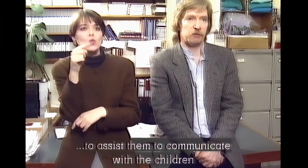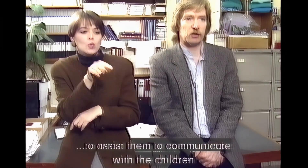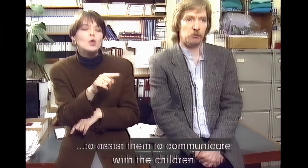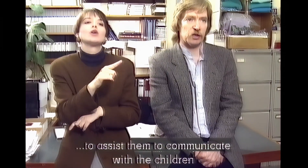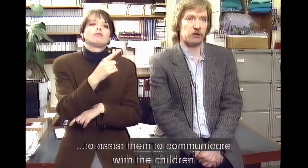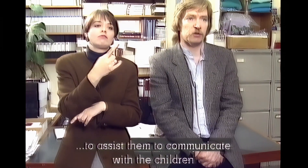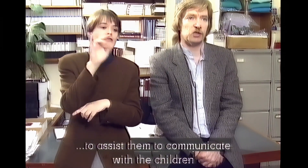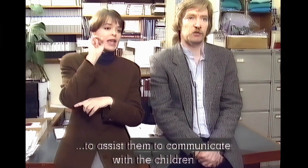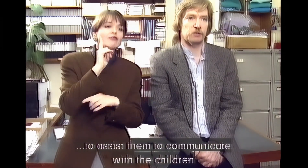to communicate with the children.